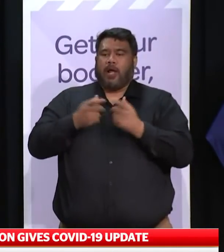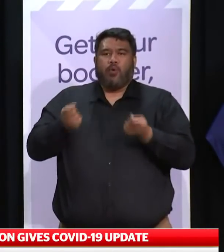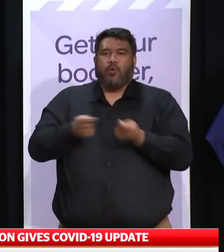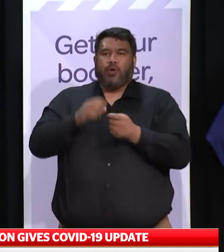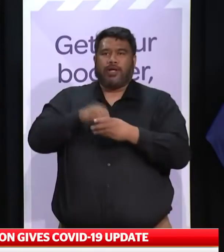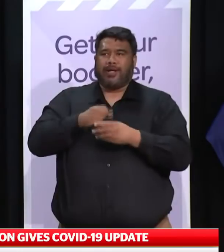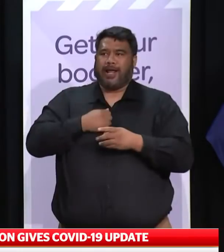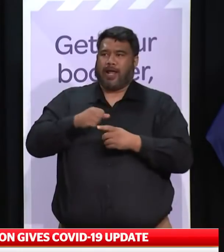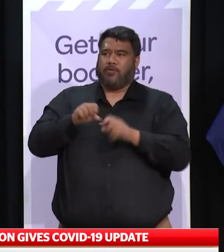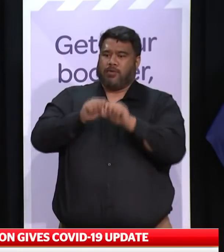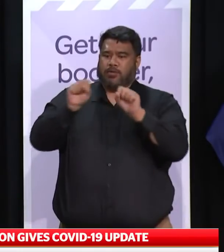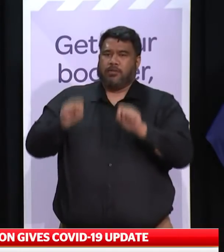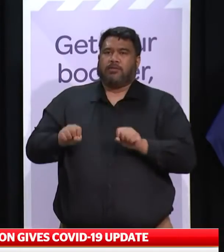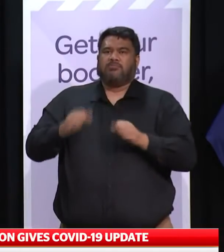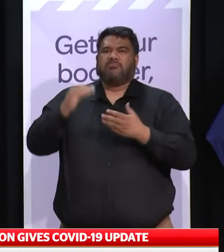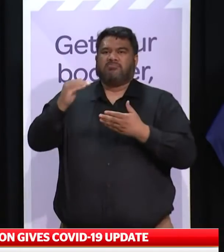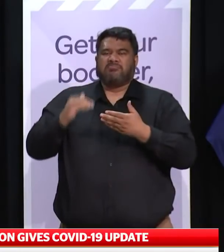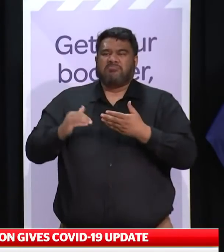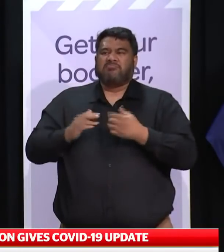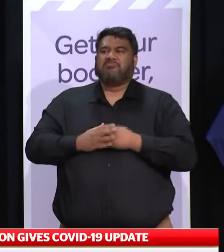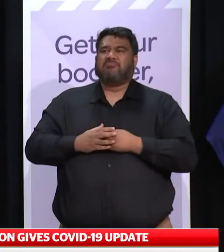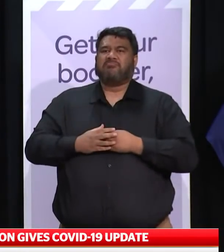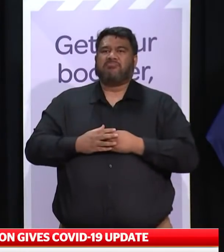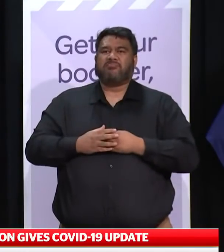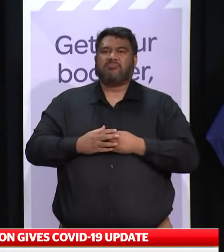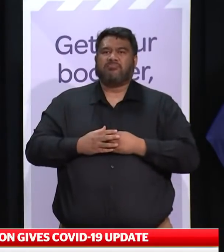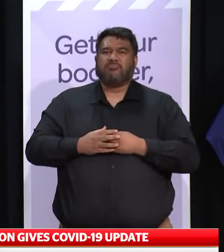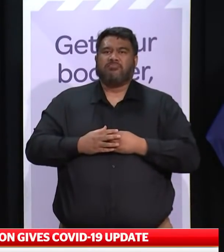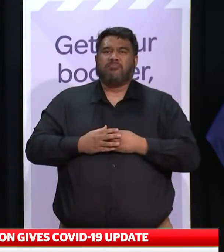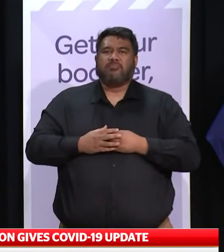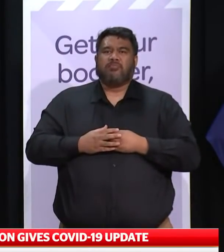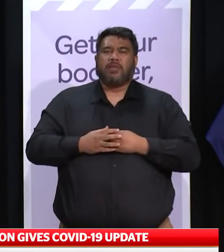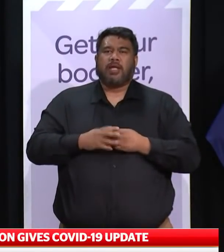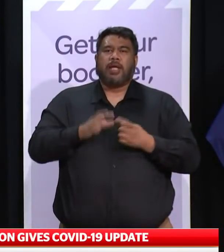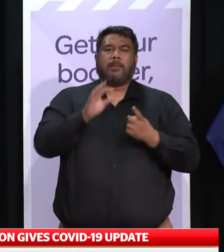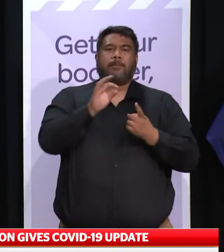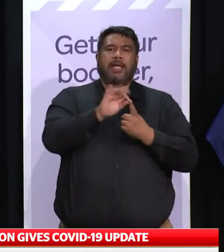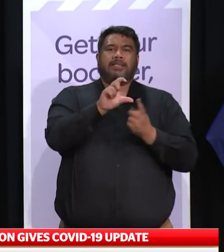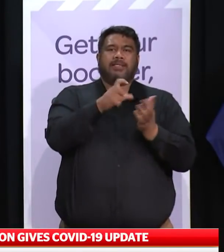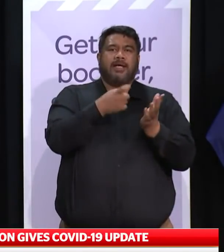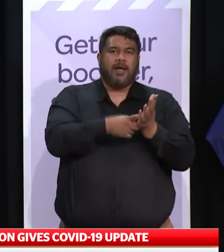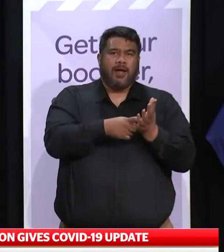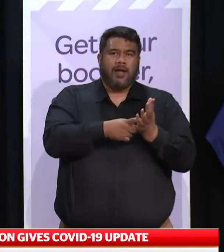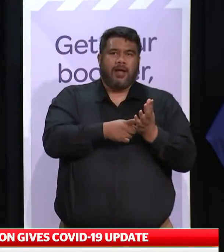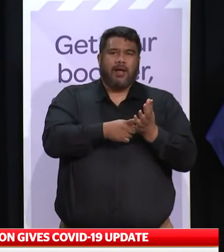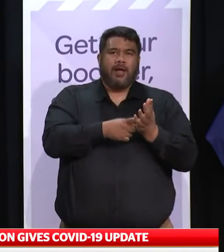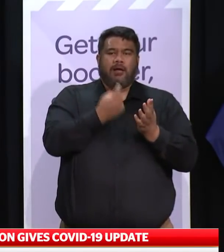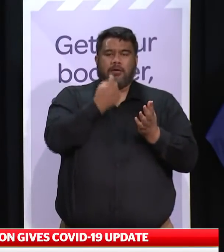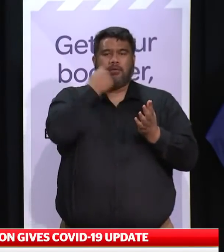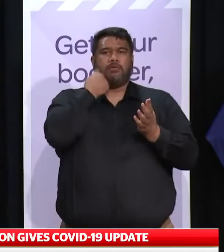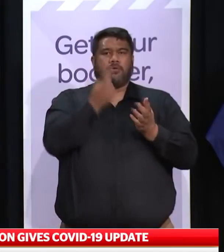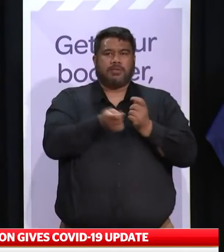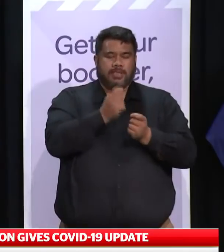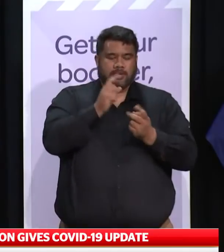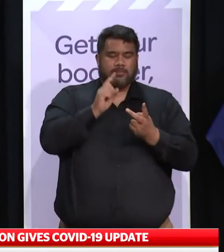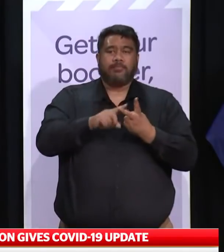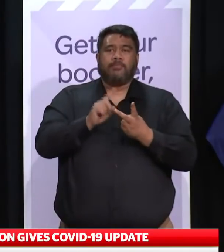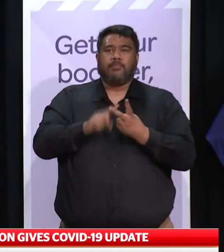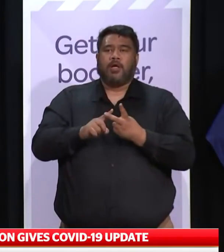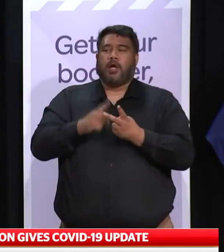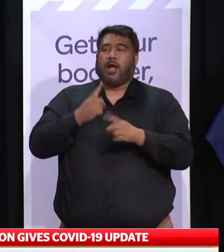elimination strategy that we were operating, PCR testing remained the most important way that we could deal with